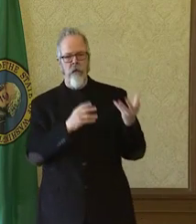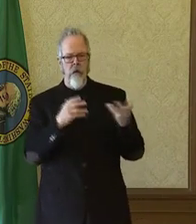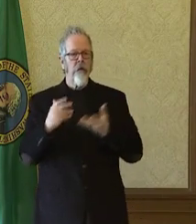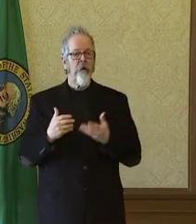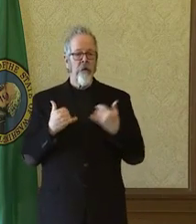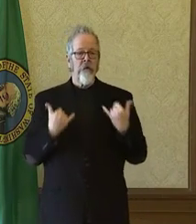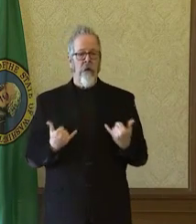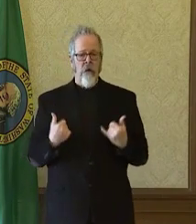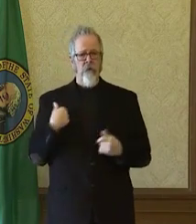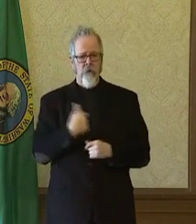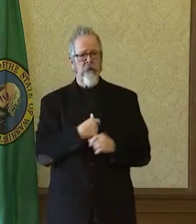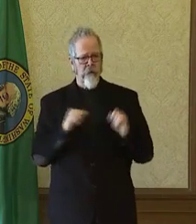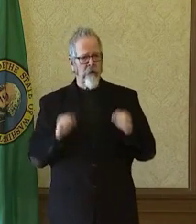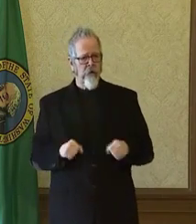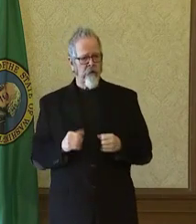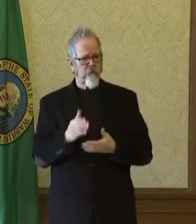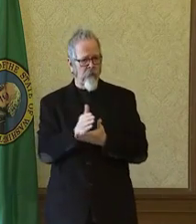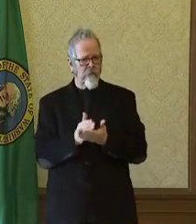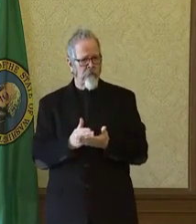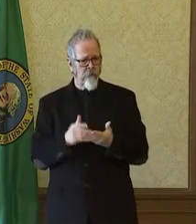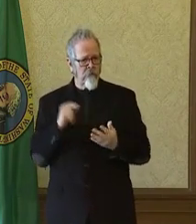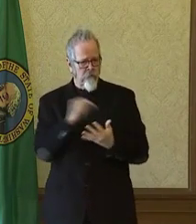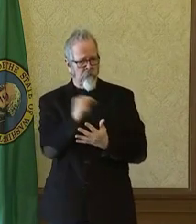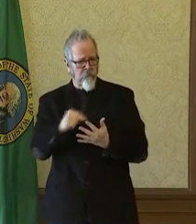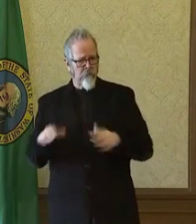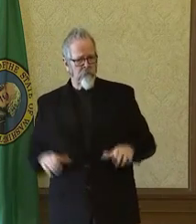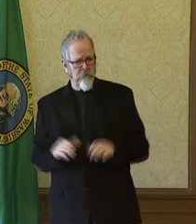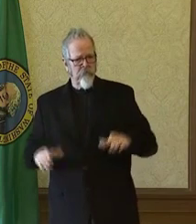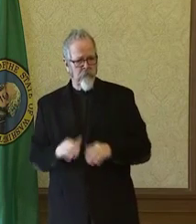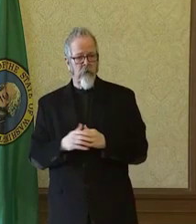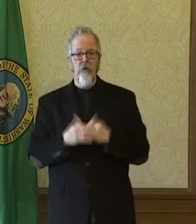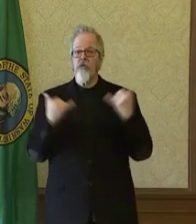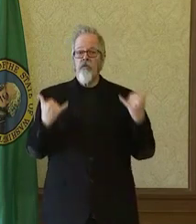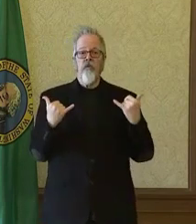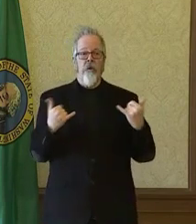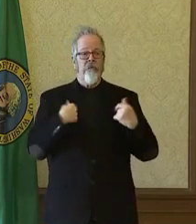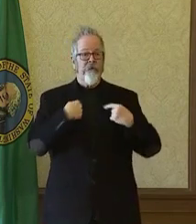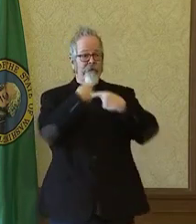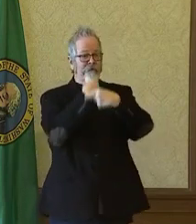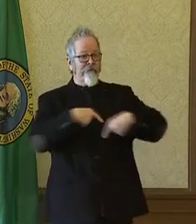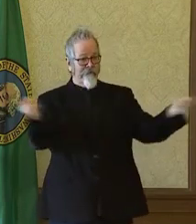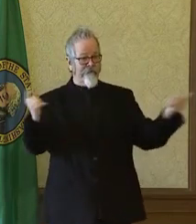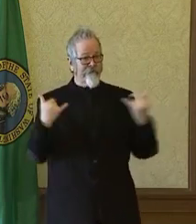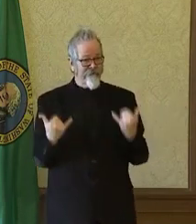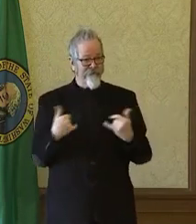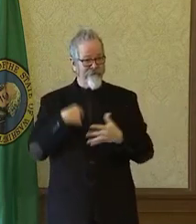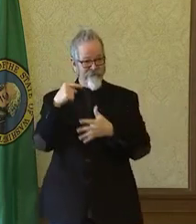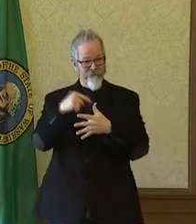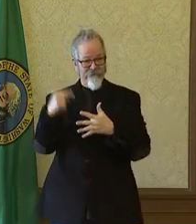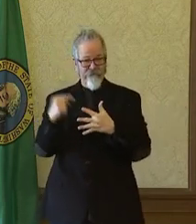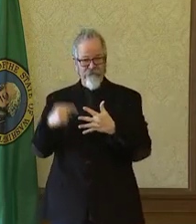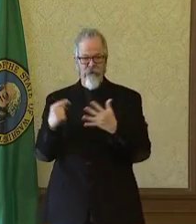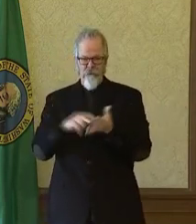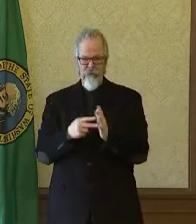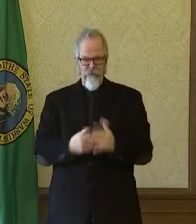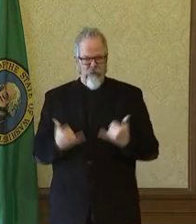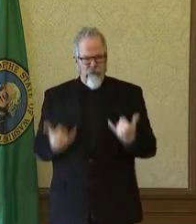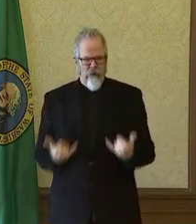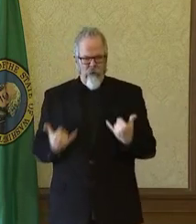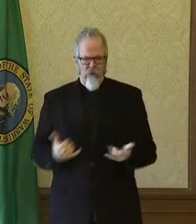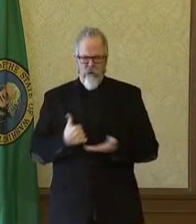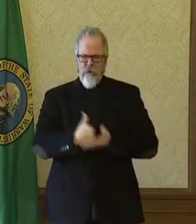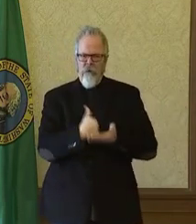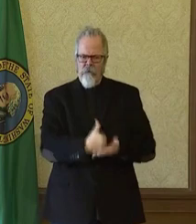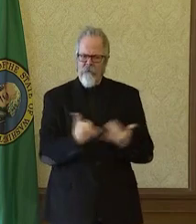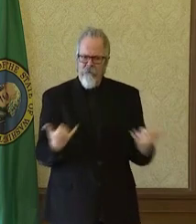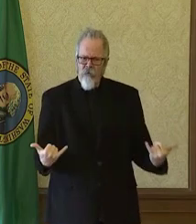are going to need very, very large increased demand to build our economy again, to build our infrastructure in many, many